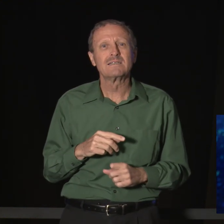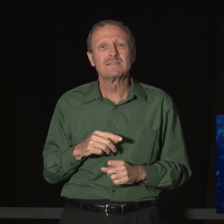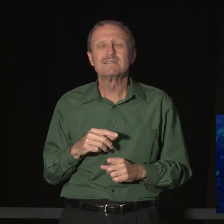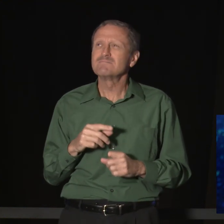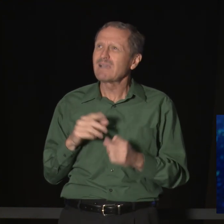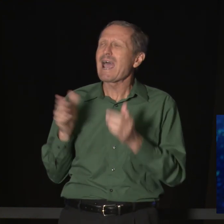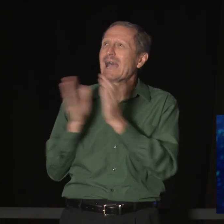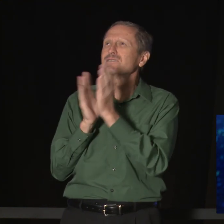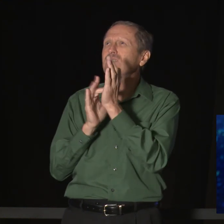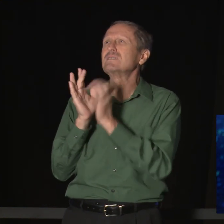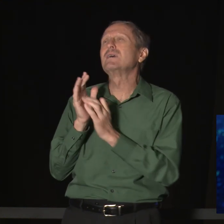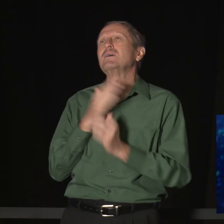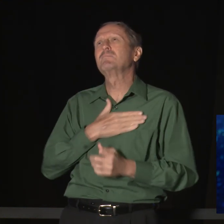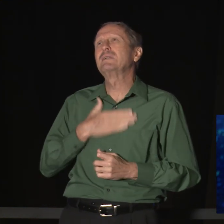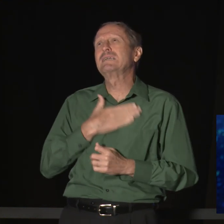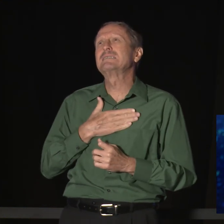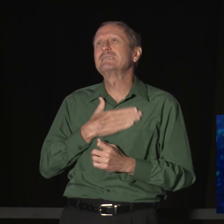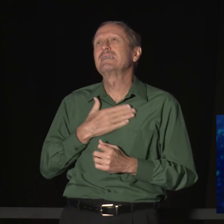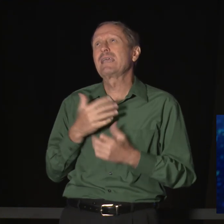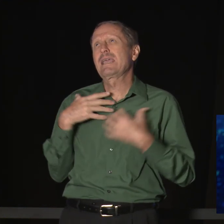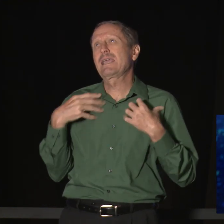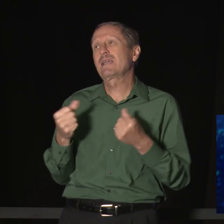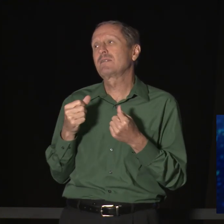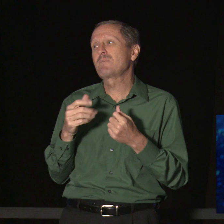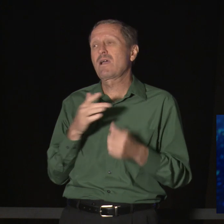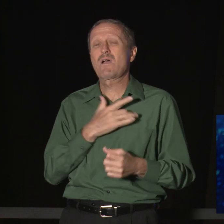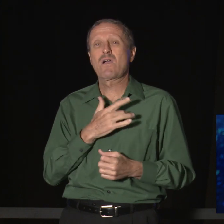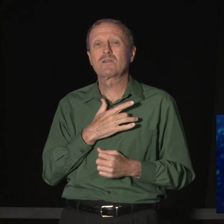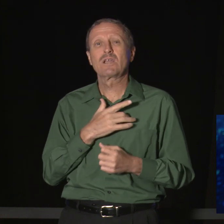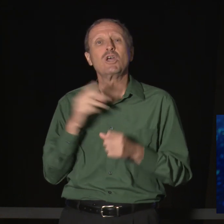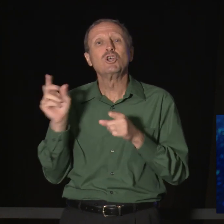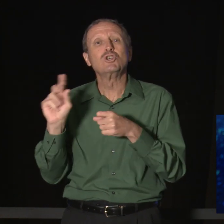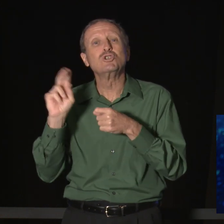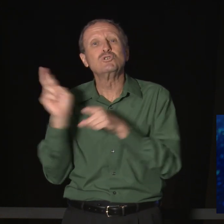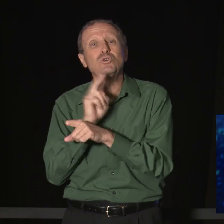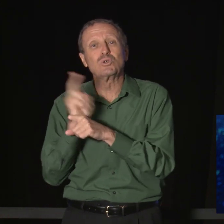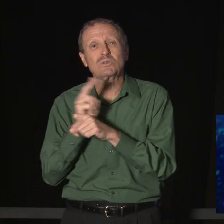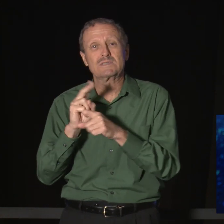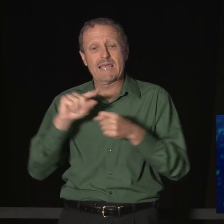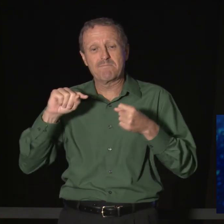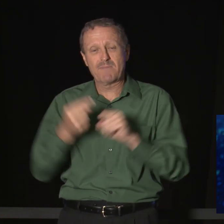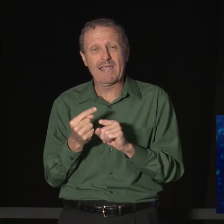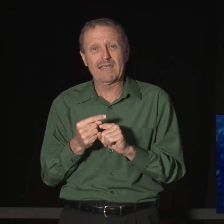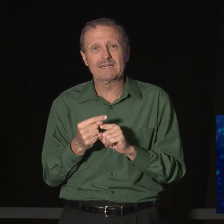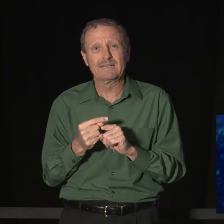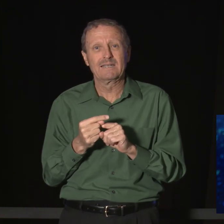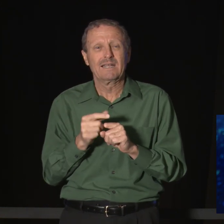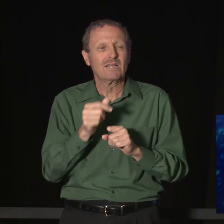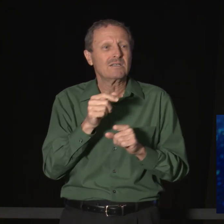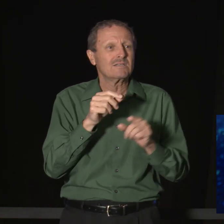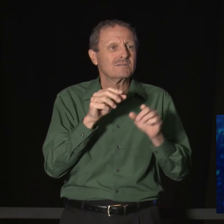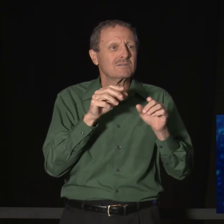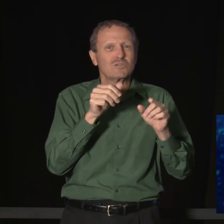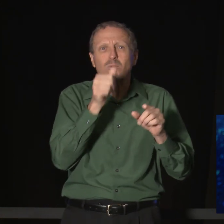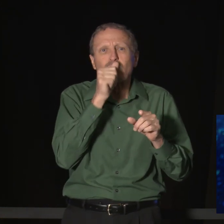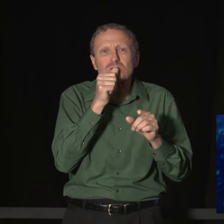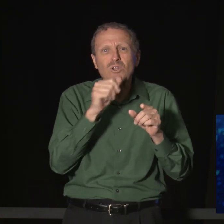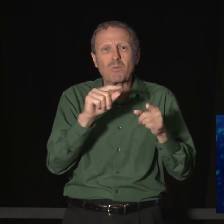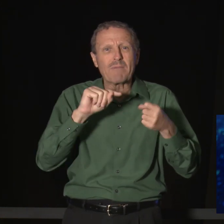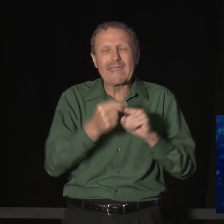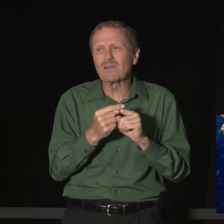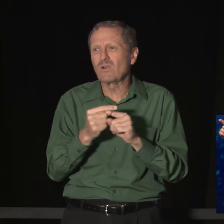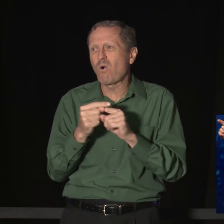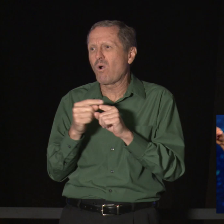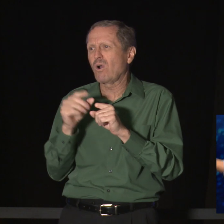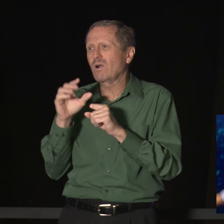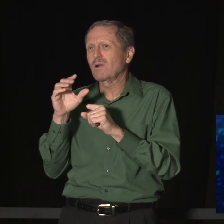heal my heart. And use this pain, personal or corporate, private or public, use this pain to mobilize me,